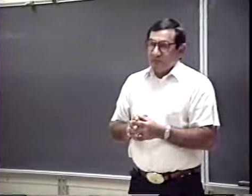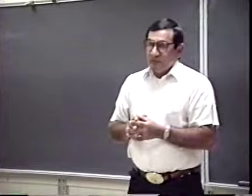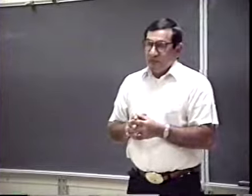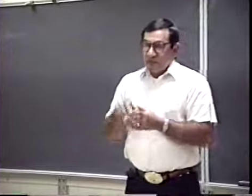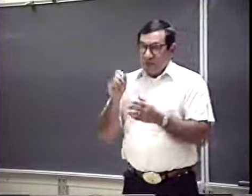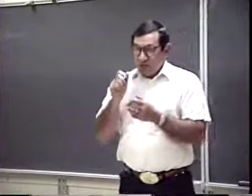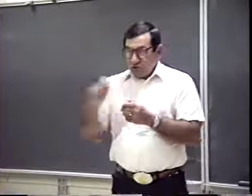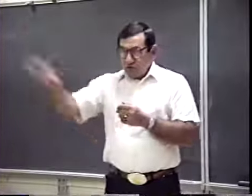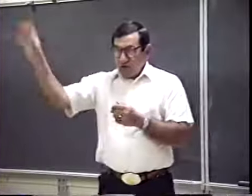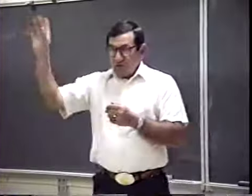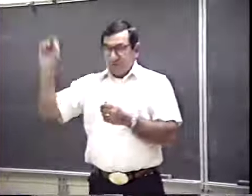They took off.